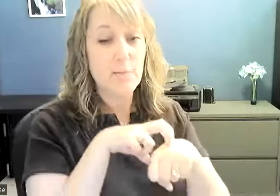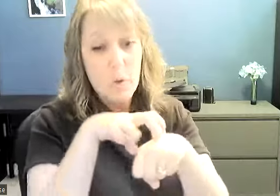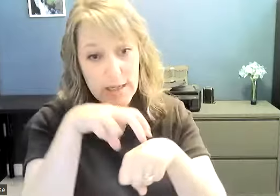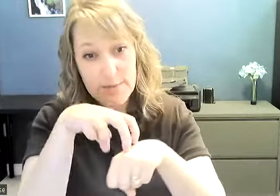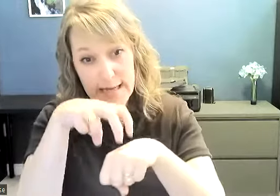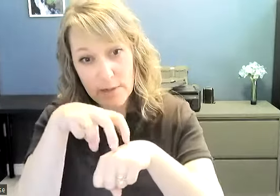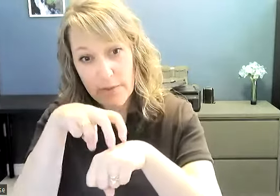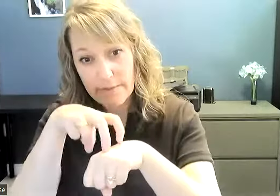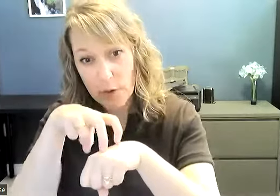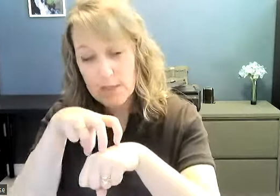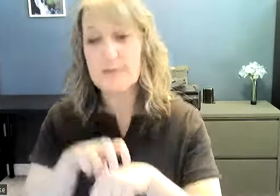poking a potato with a fork, right?